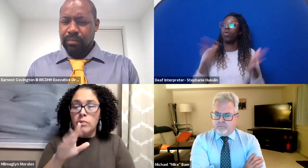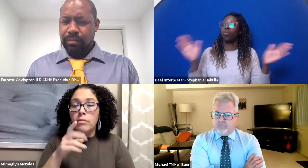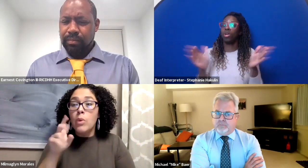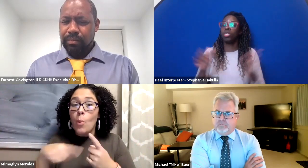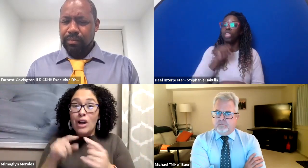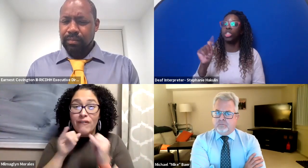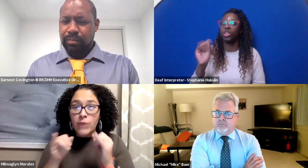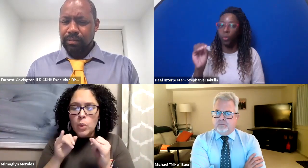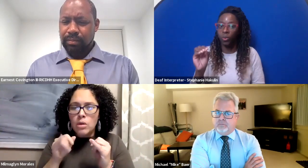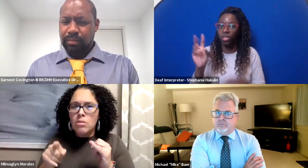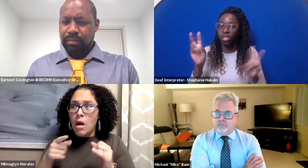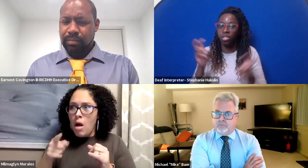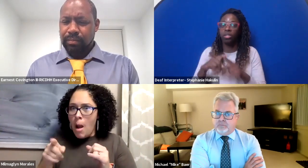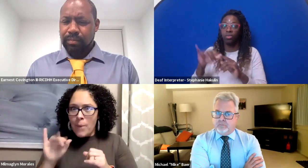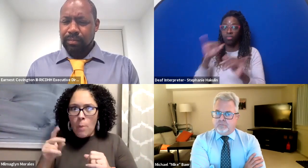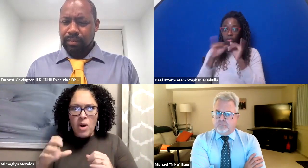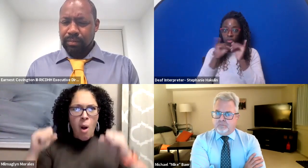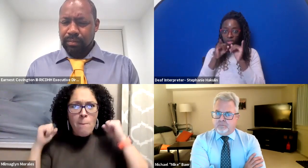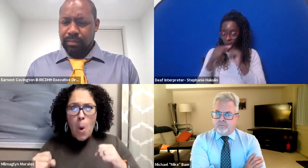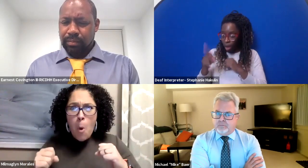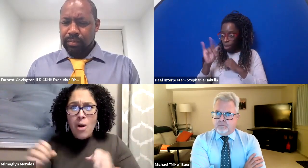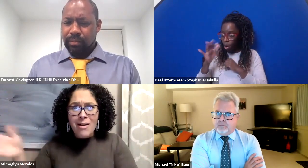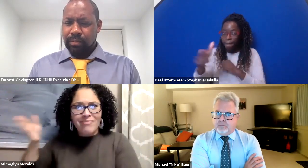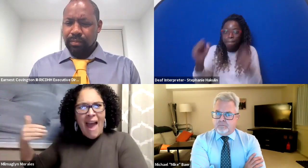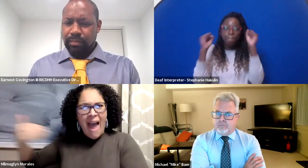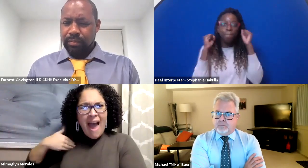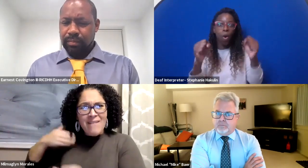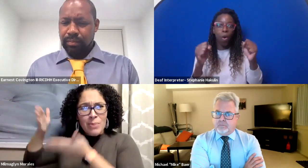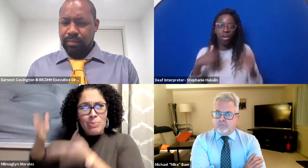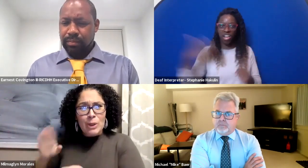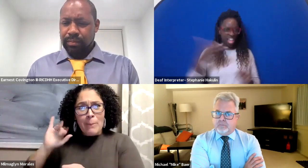suggest is like if you're interviewing,